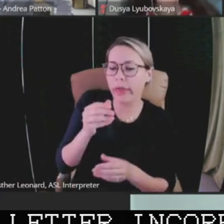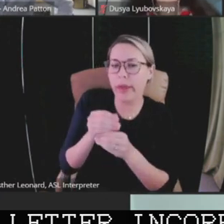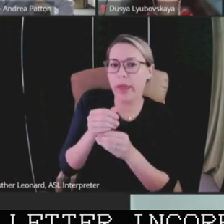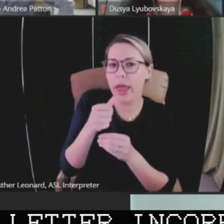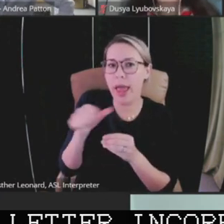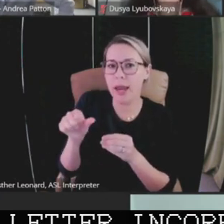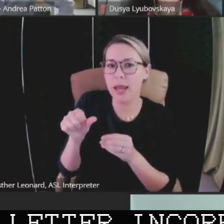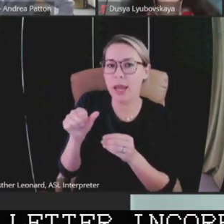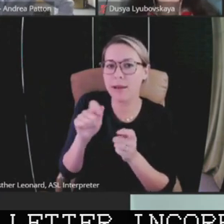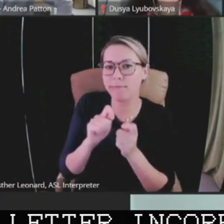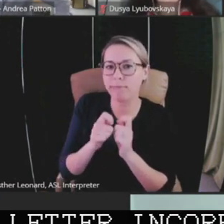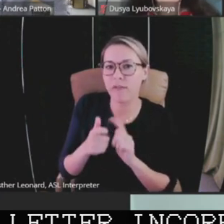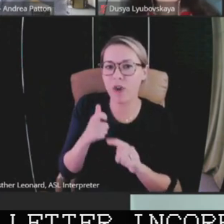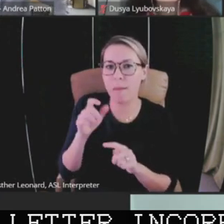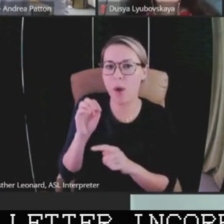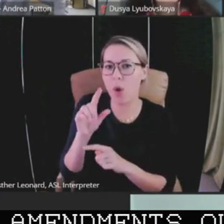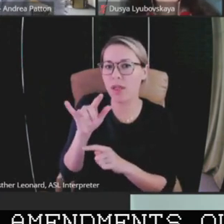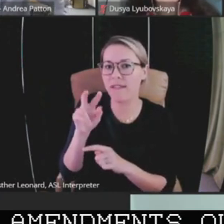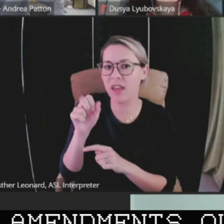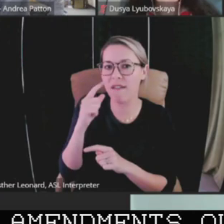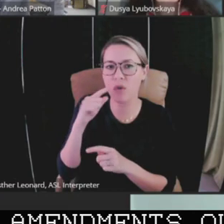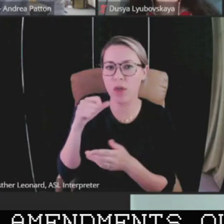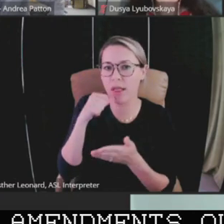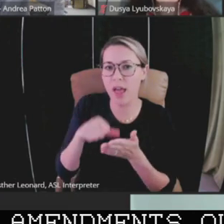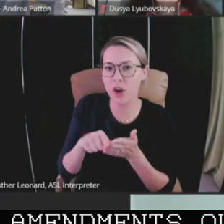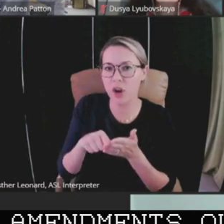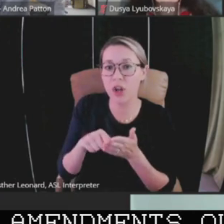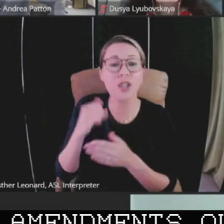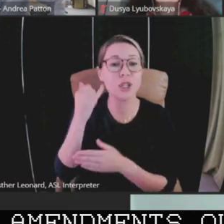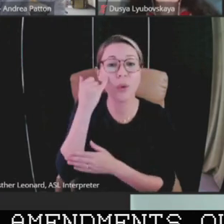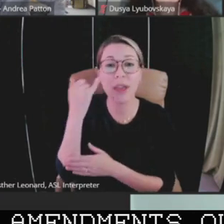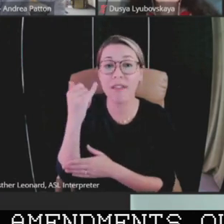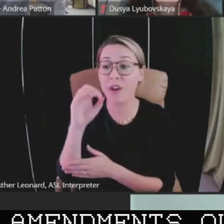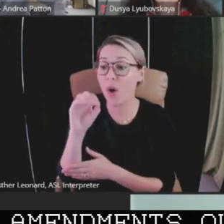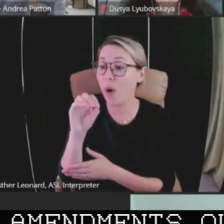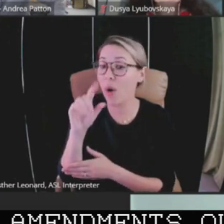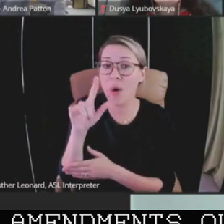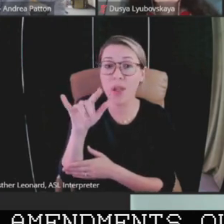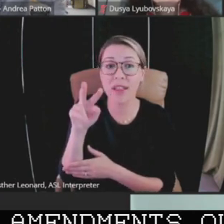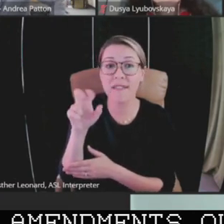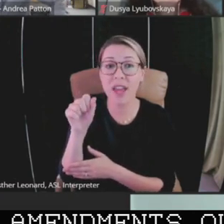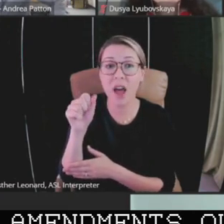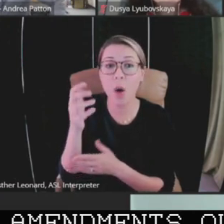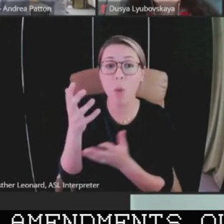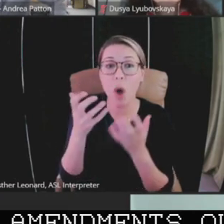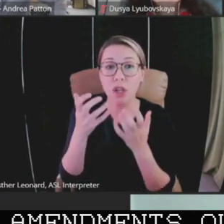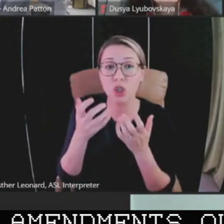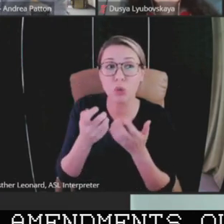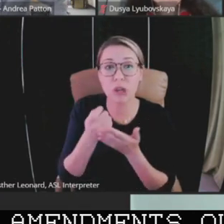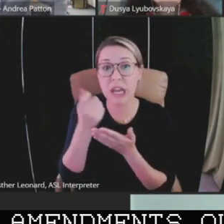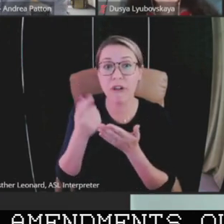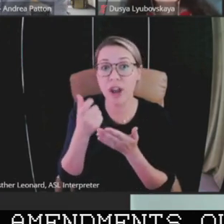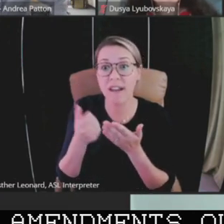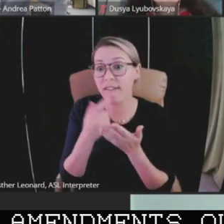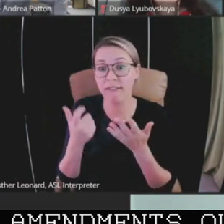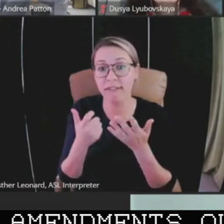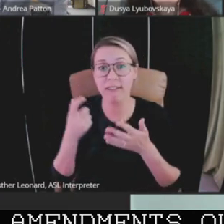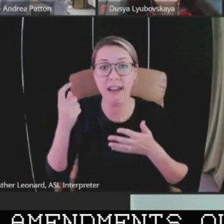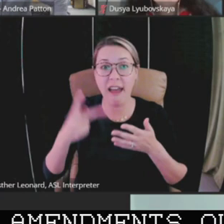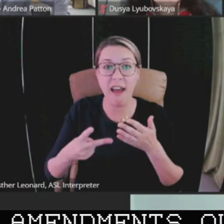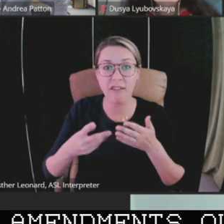letter. So if she wants to gut half of it, you know, those won't be incorporated,